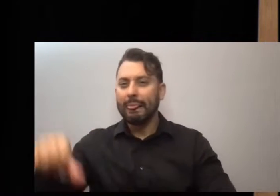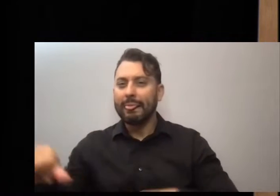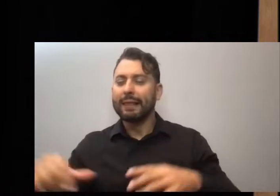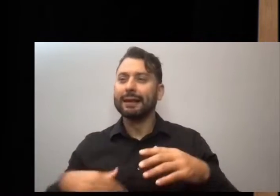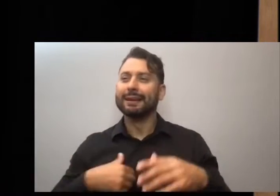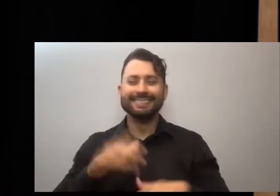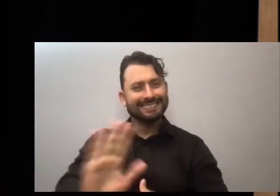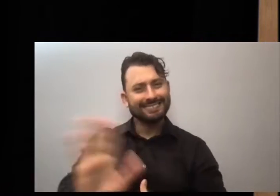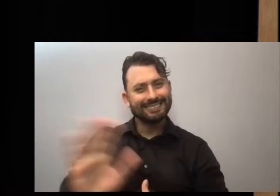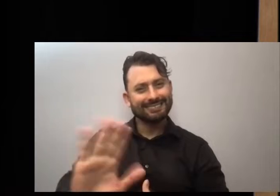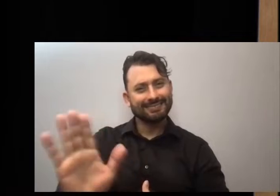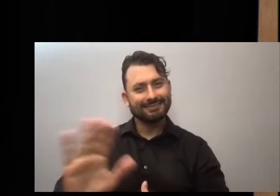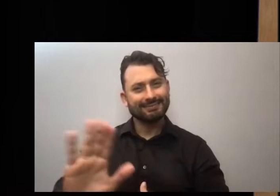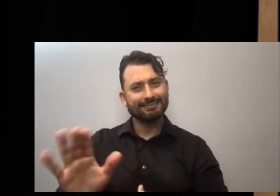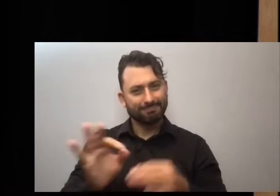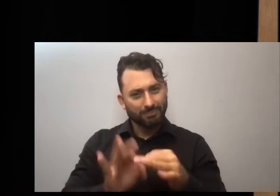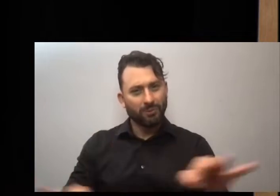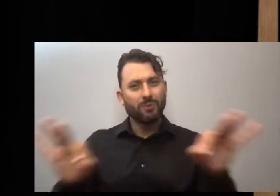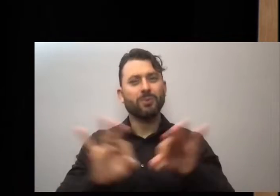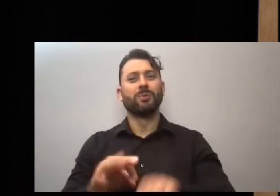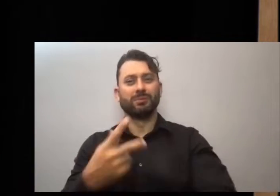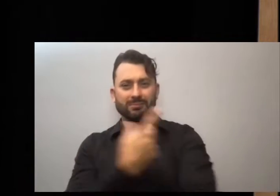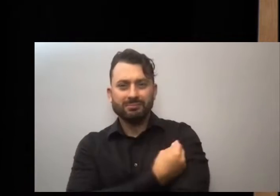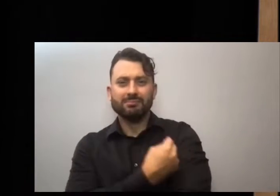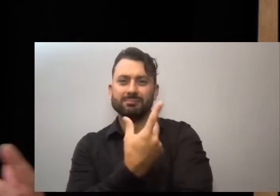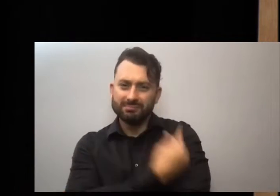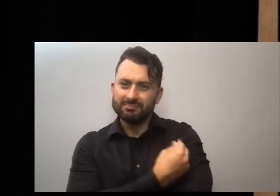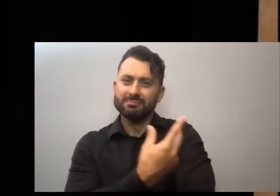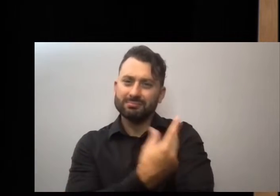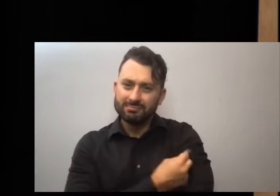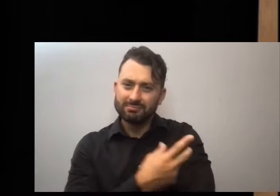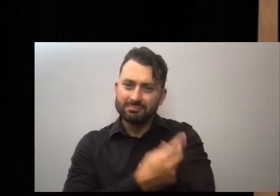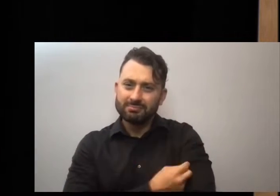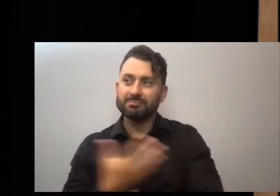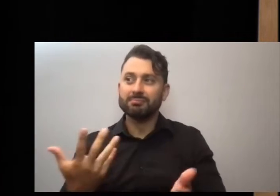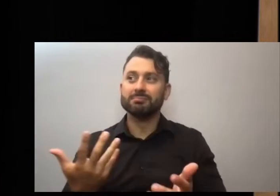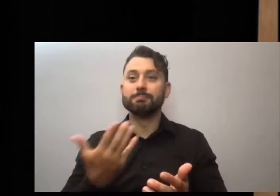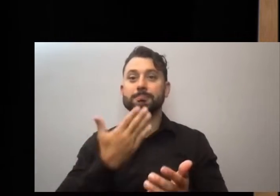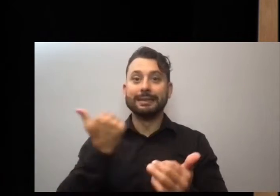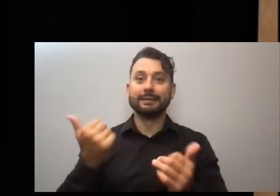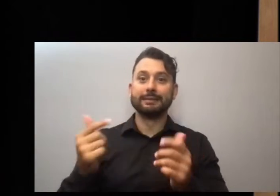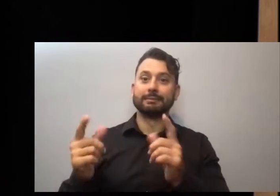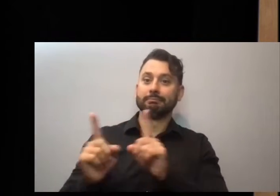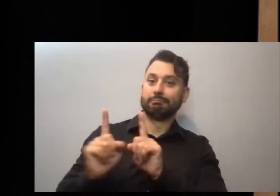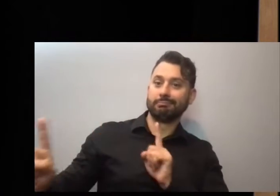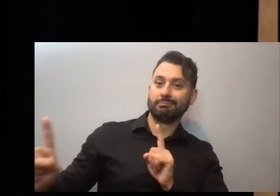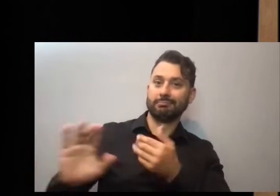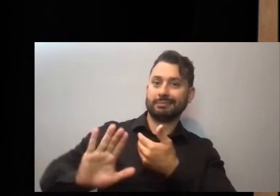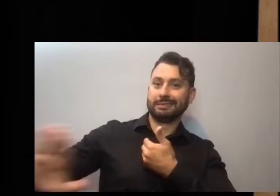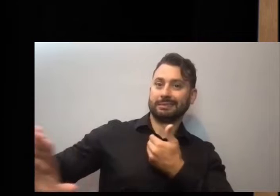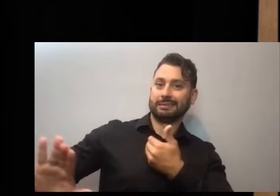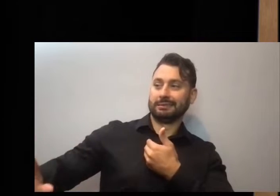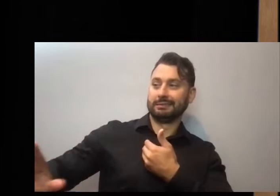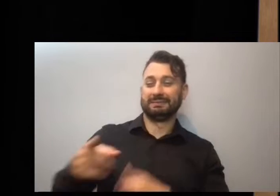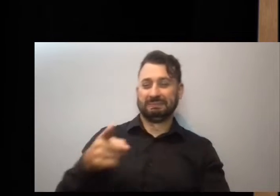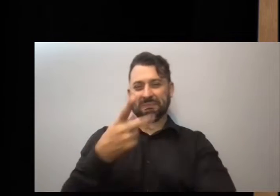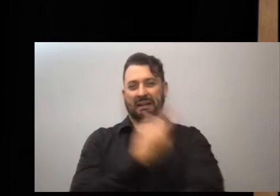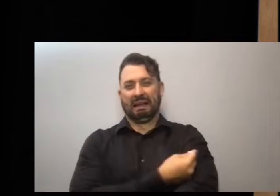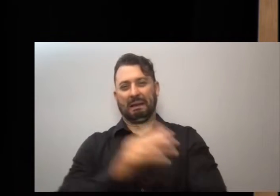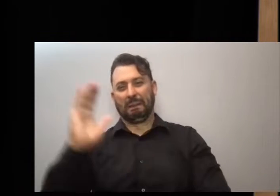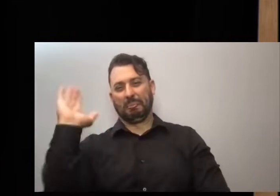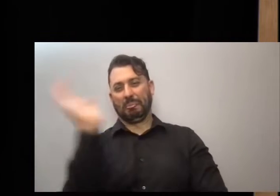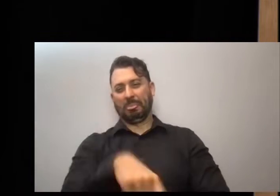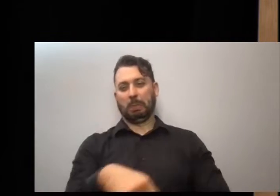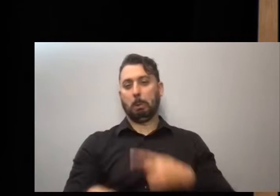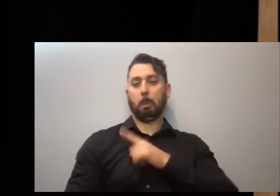make sure you stay away from others. Even if you think, oh, it's just allergies. If you've never had allergies before, we want to make sure